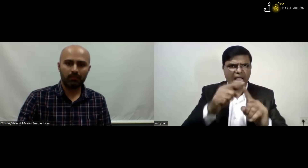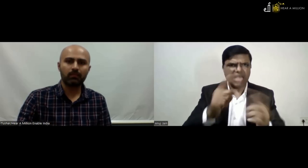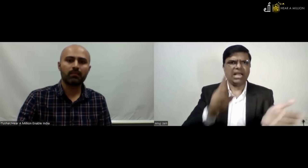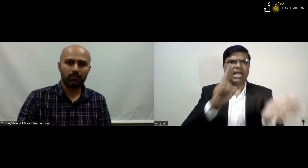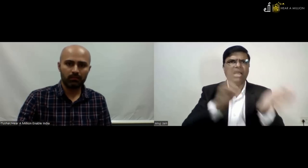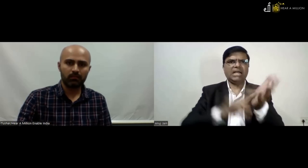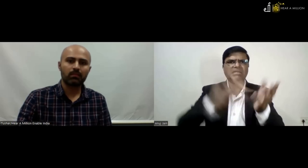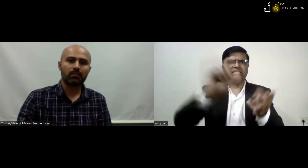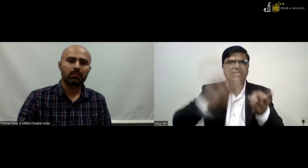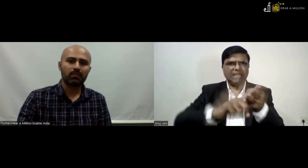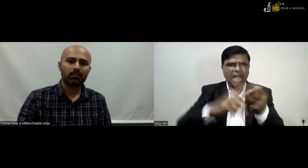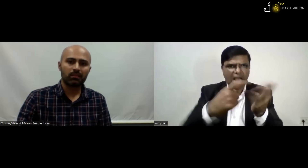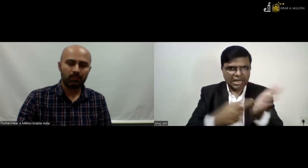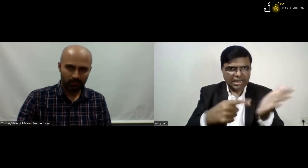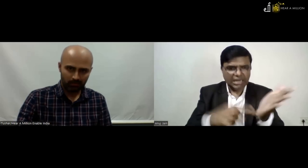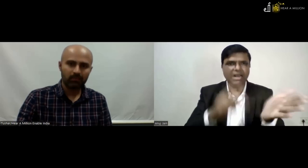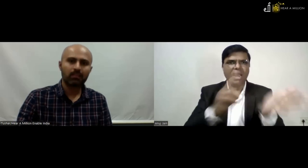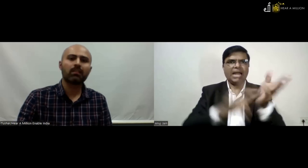norms.